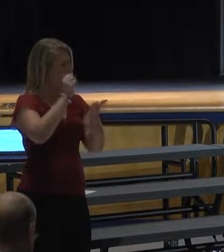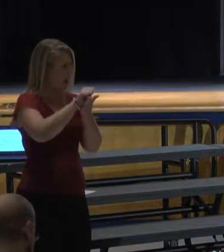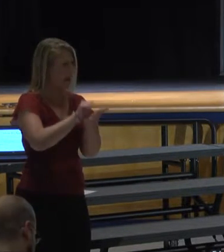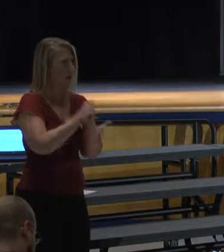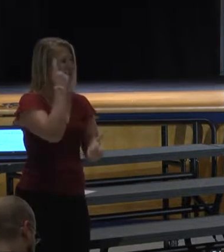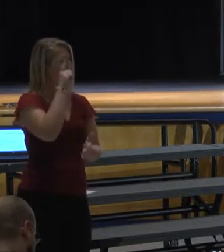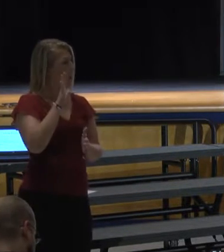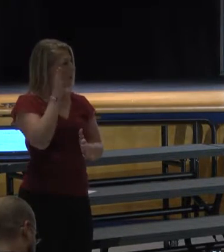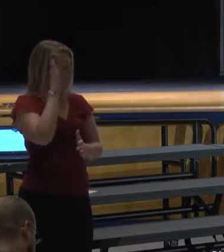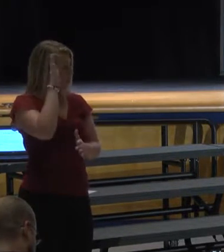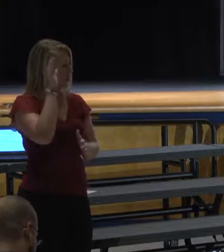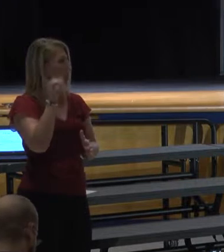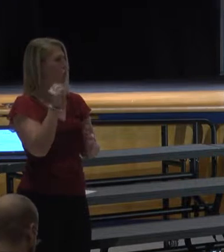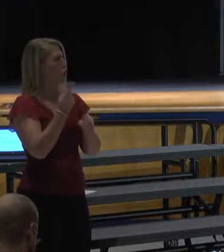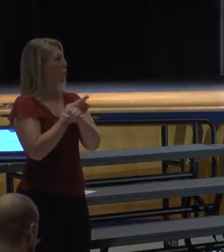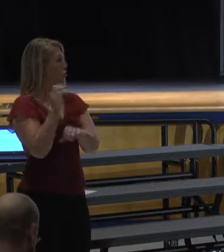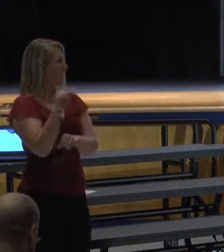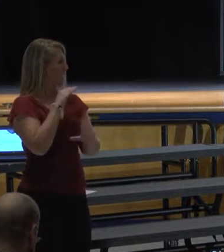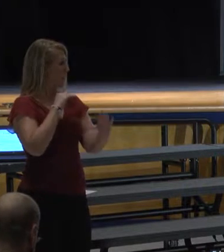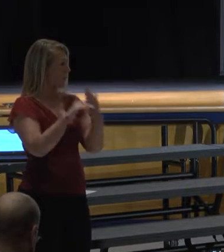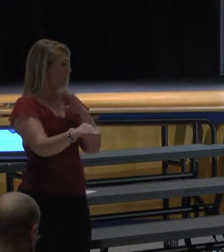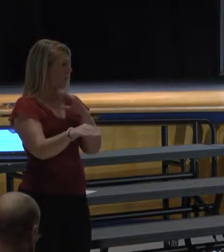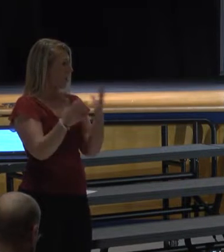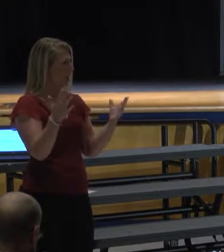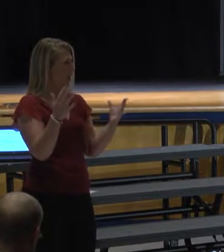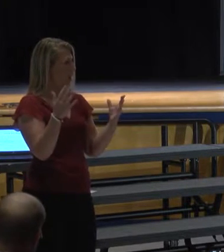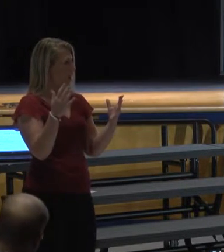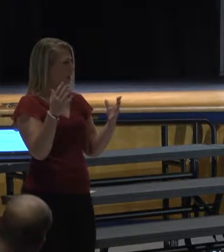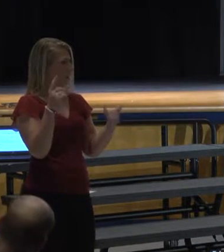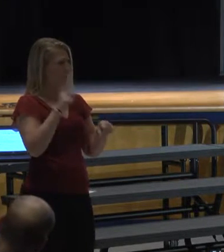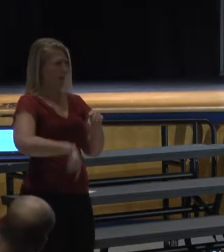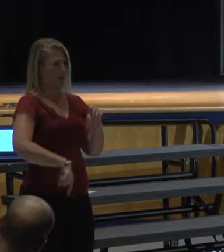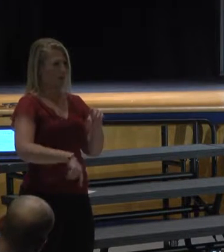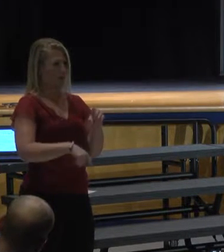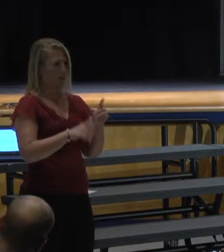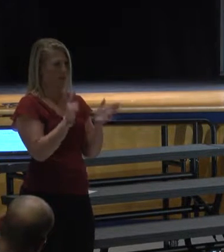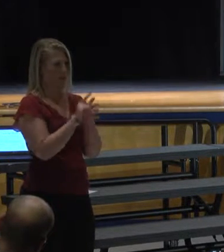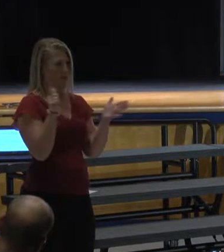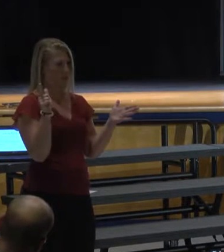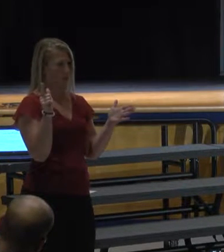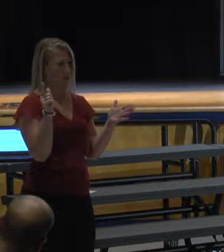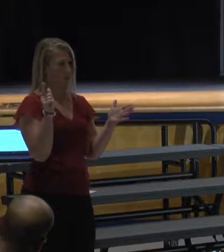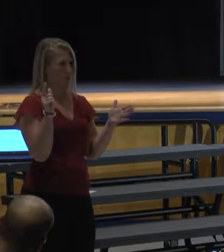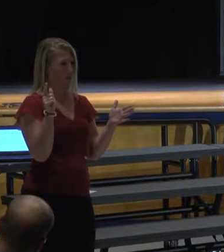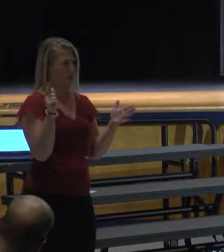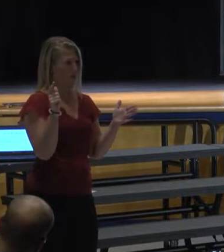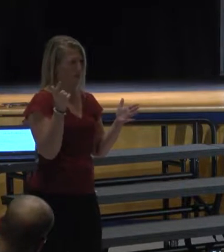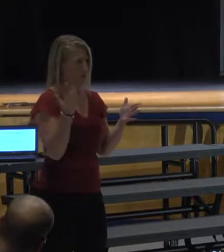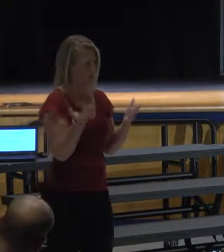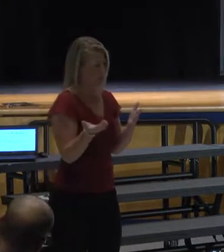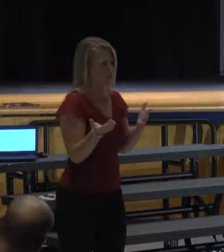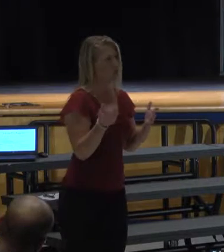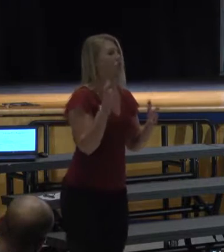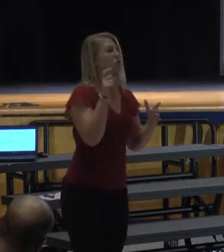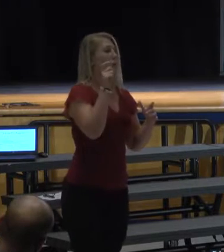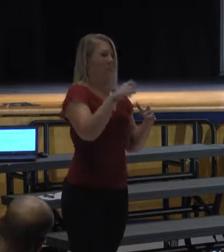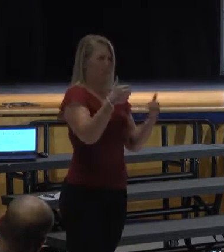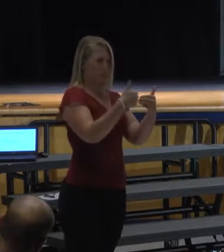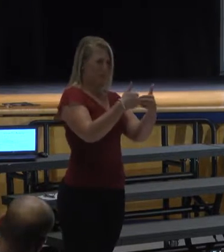unique email address, unique username, and unique password that are all different from the one the parent